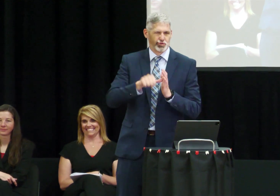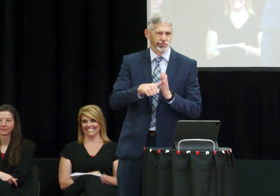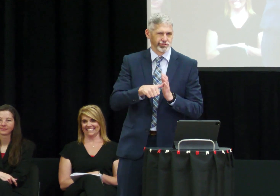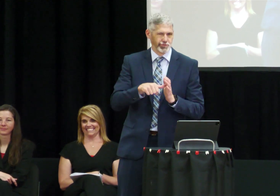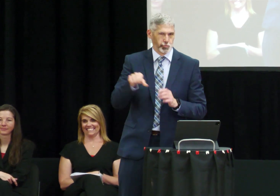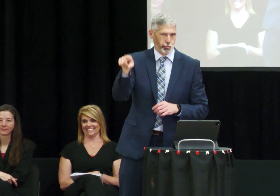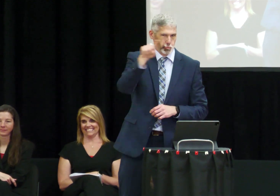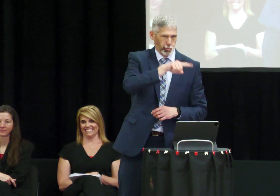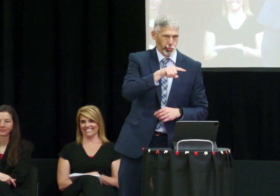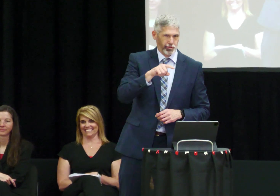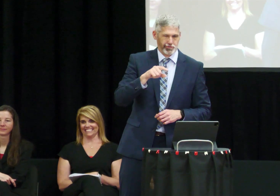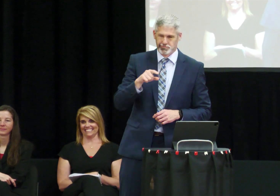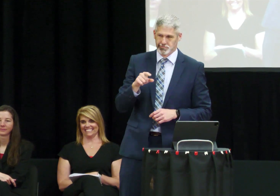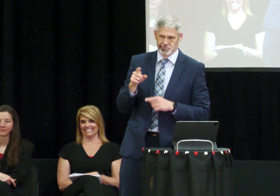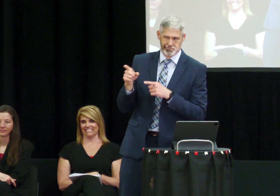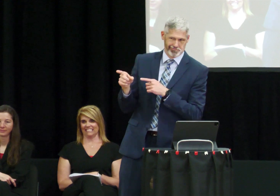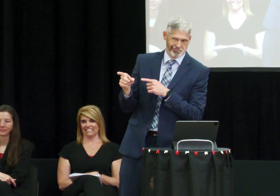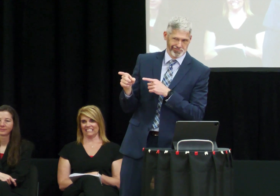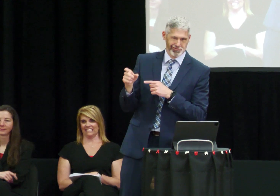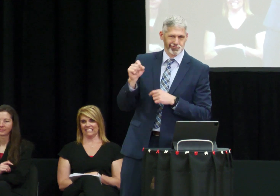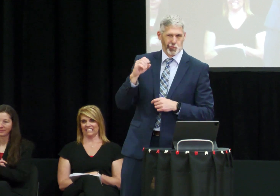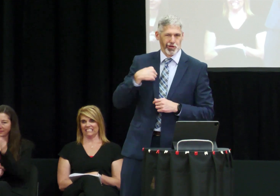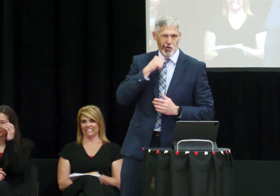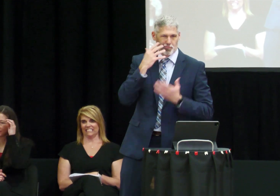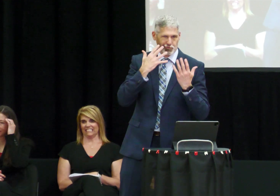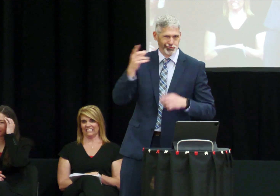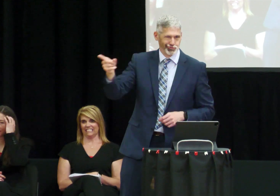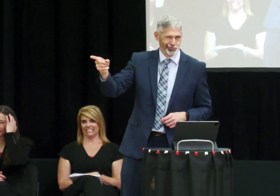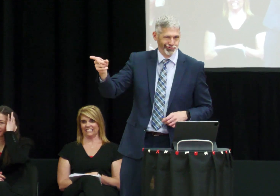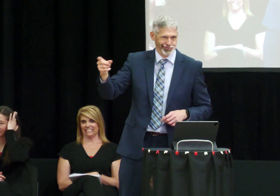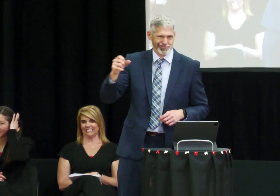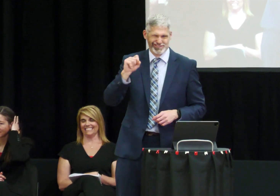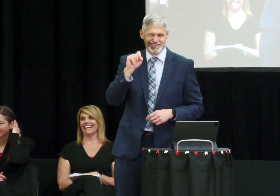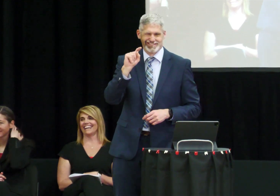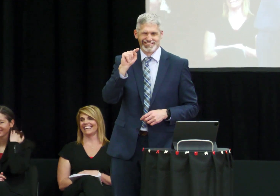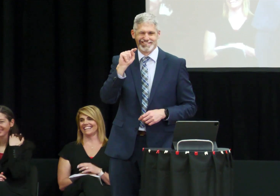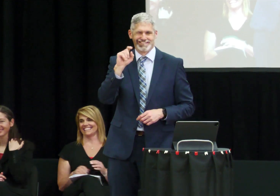so I do need to impress you all. The stakes are high, so I don't embarrass her.